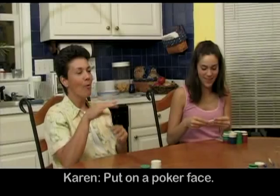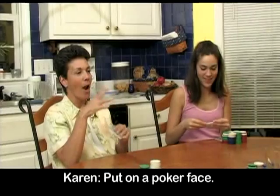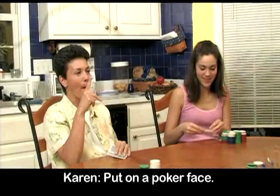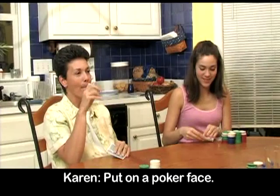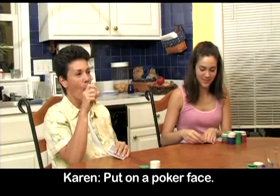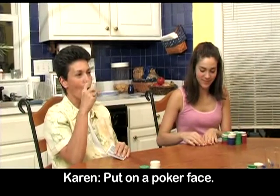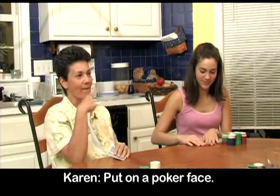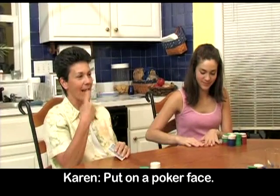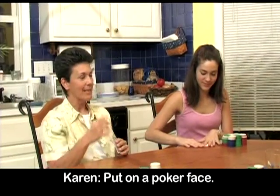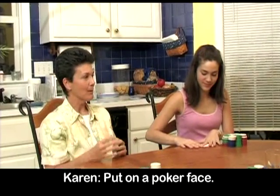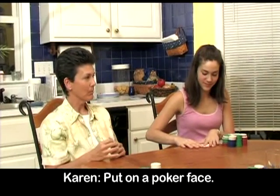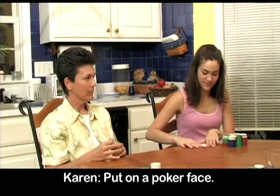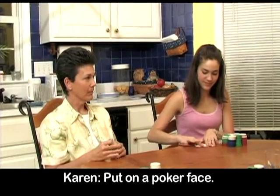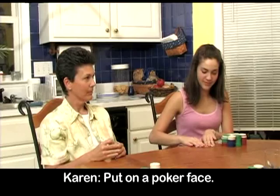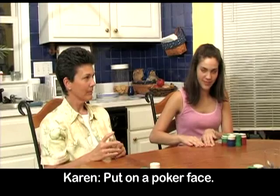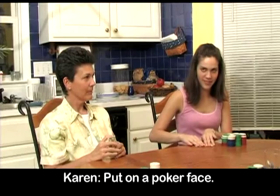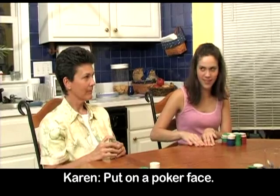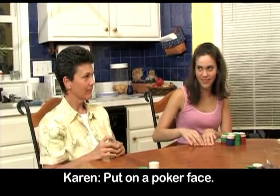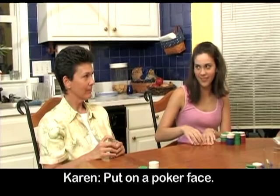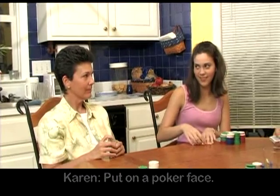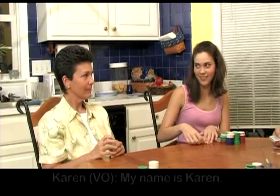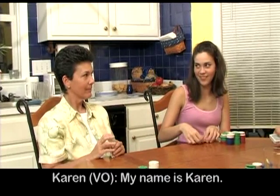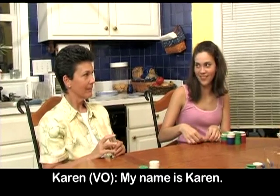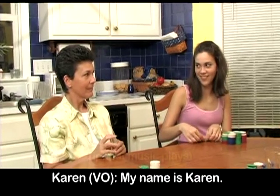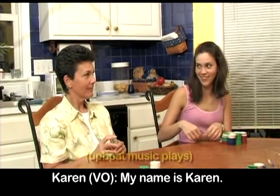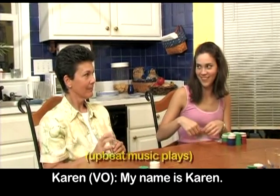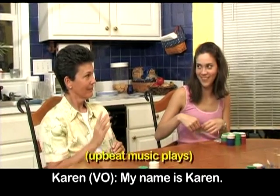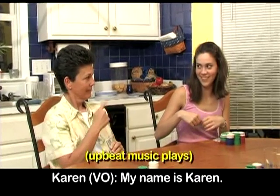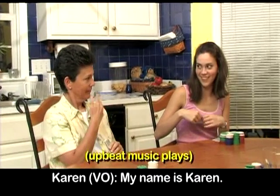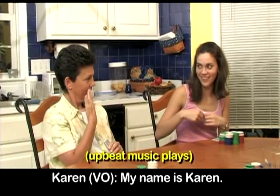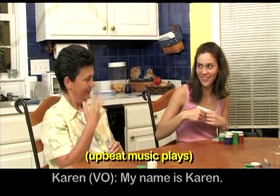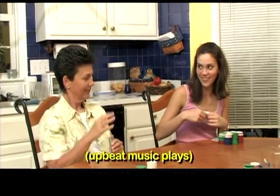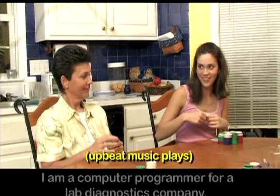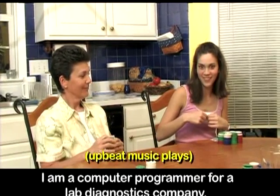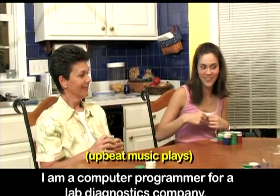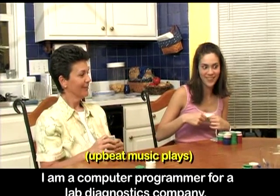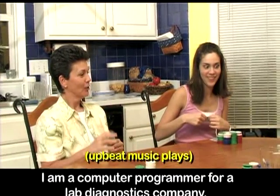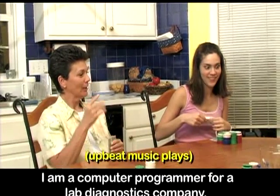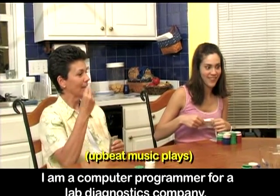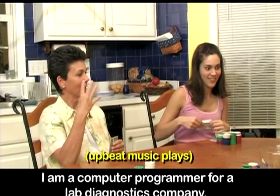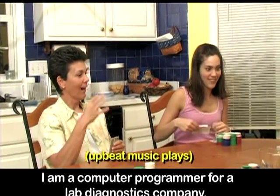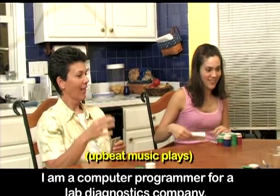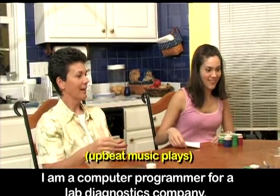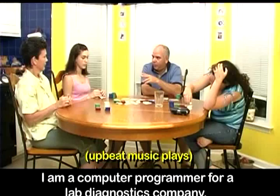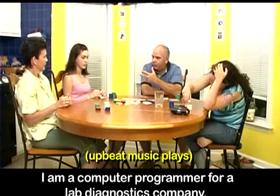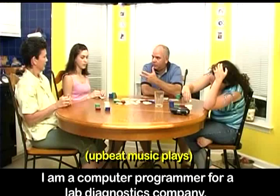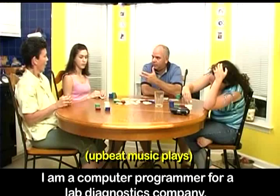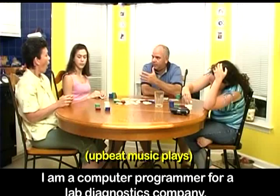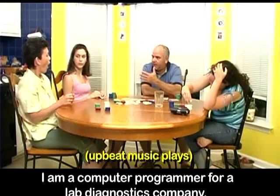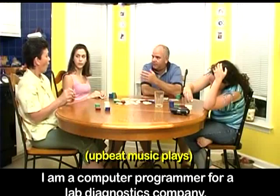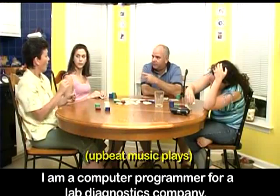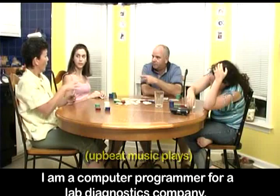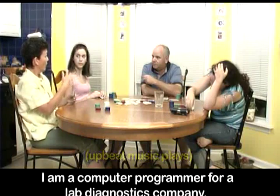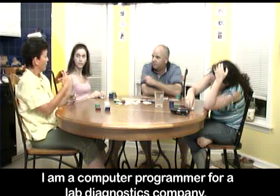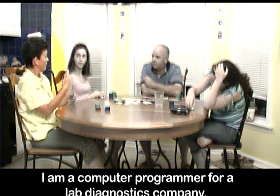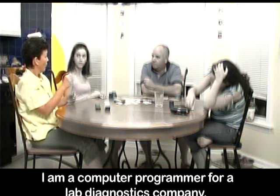put on a polka face. My name is Karen. I am a computer programmer for a